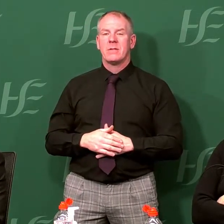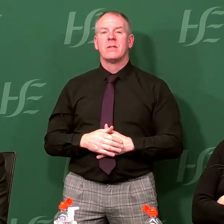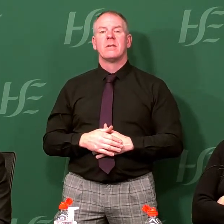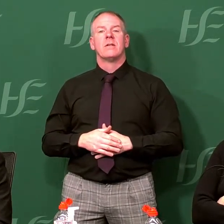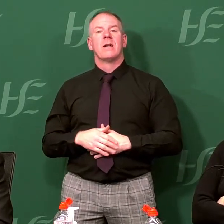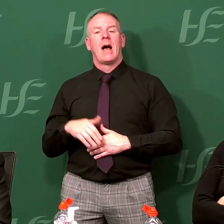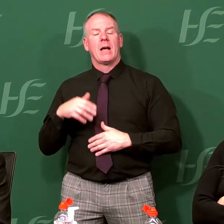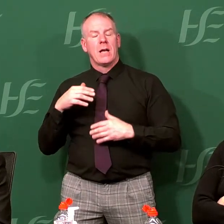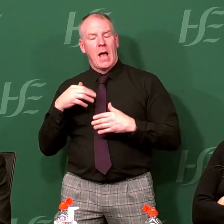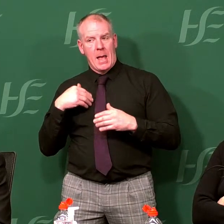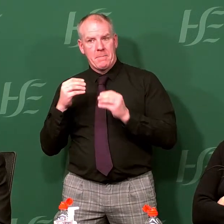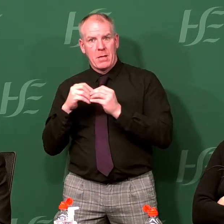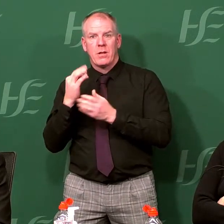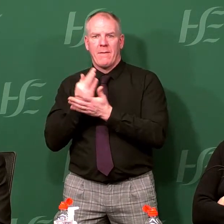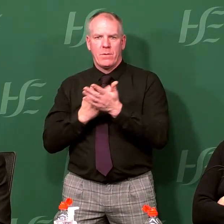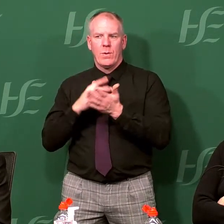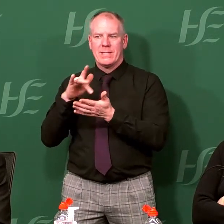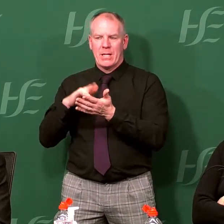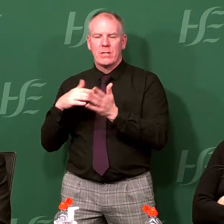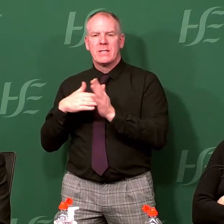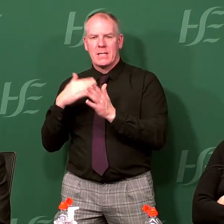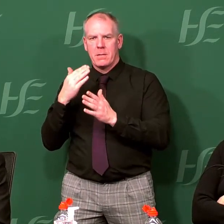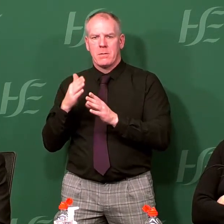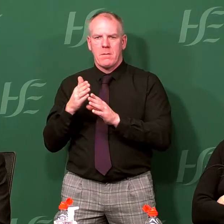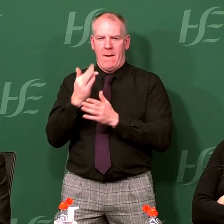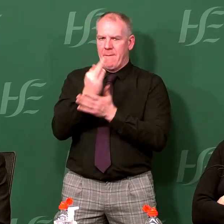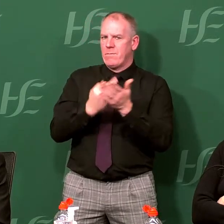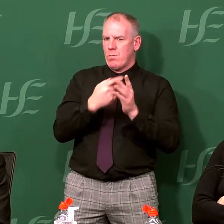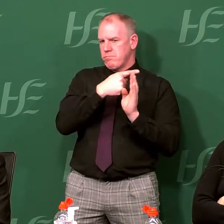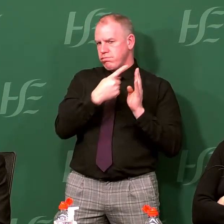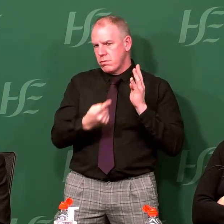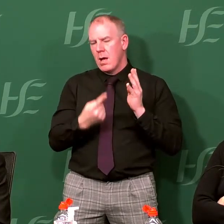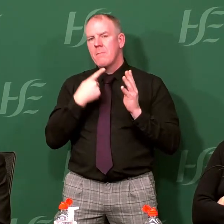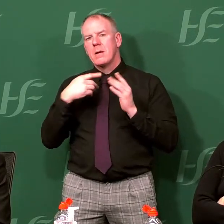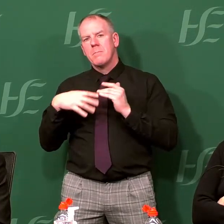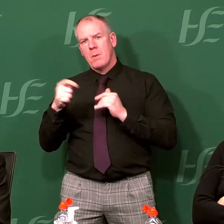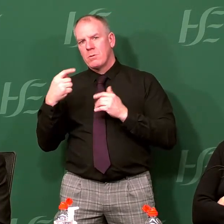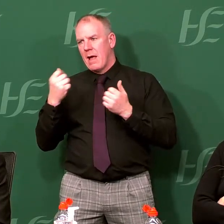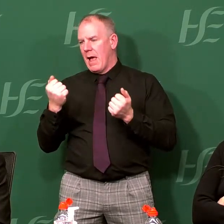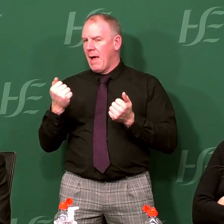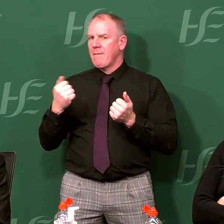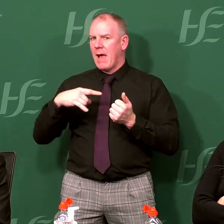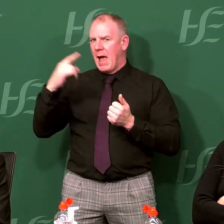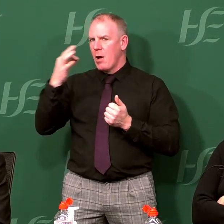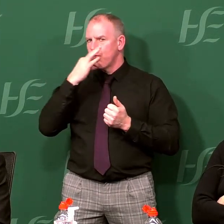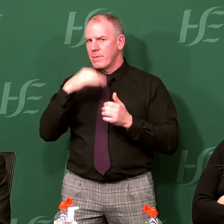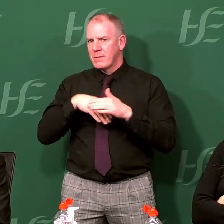centres, it was across a range of centres, but a couple in particular had high volumes.